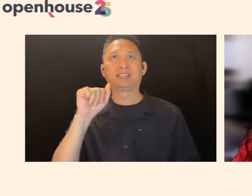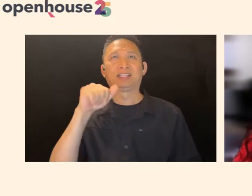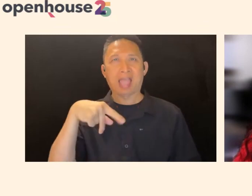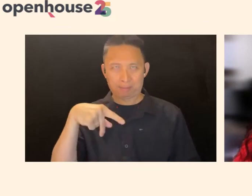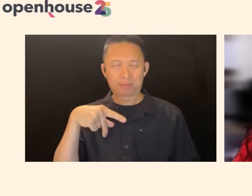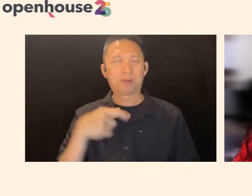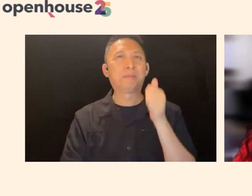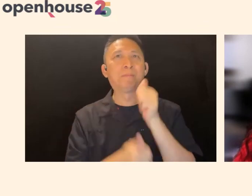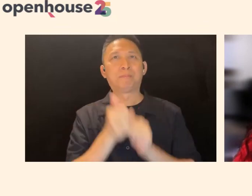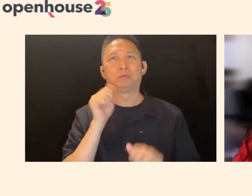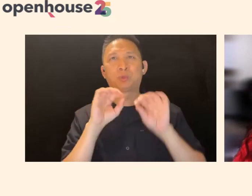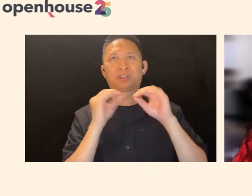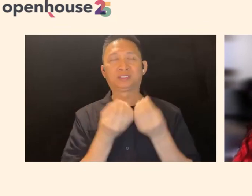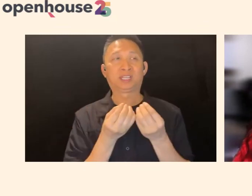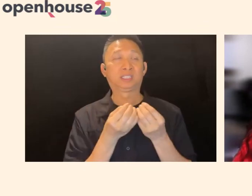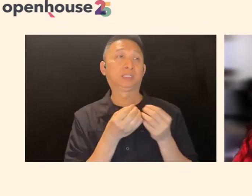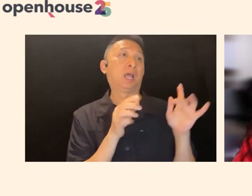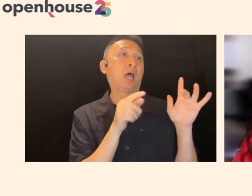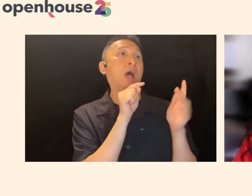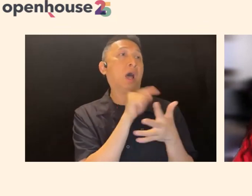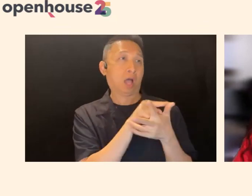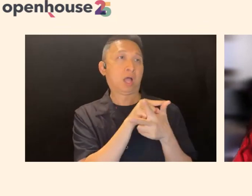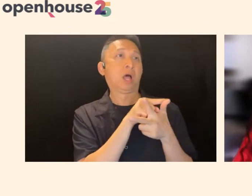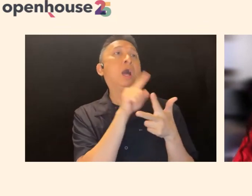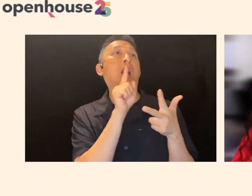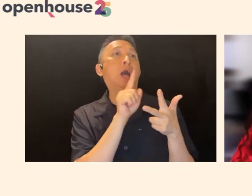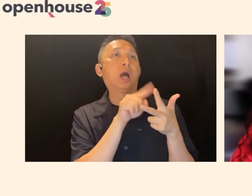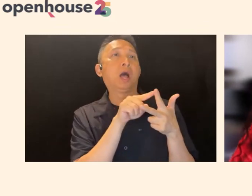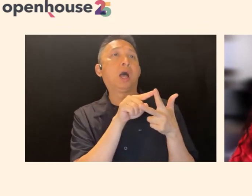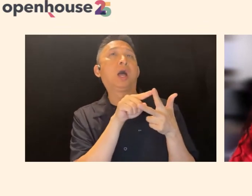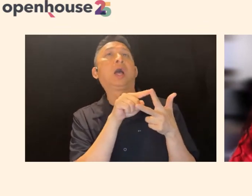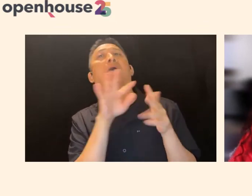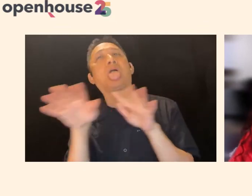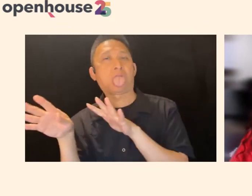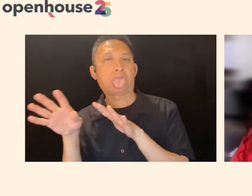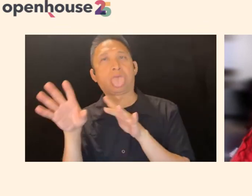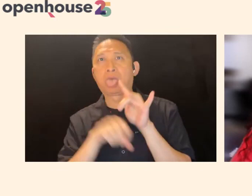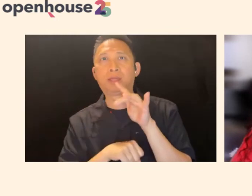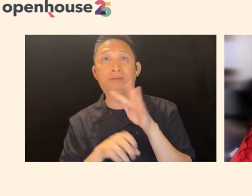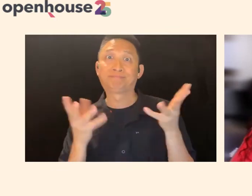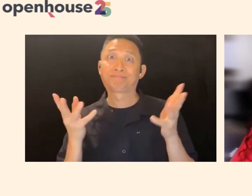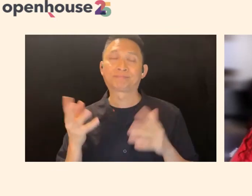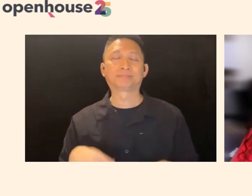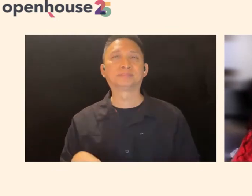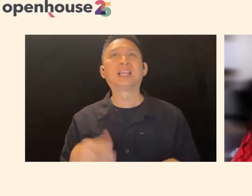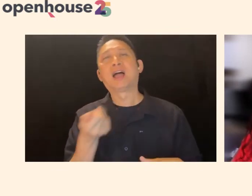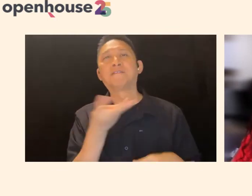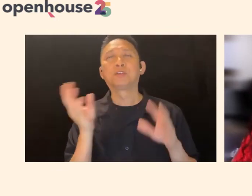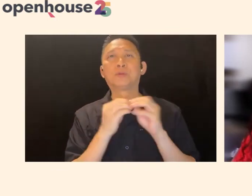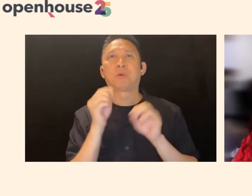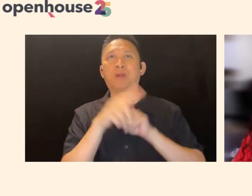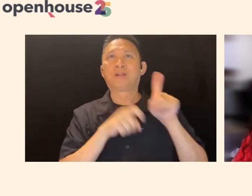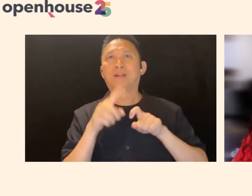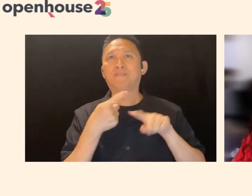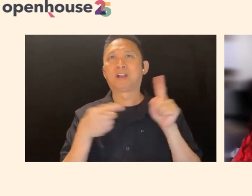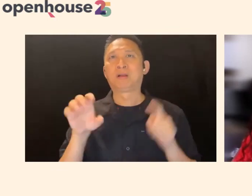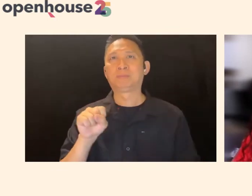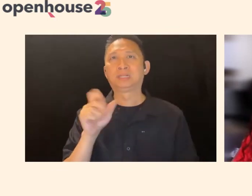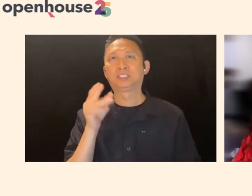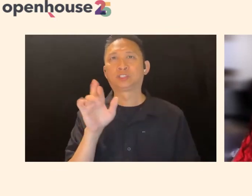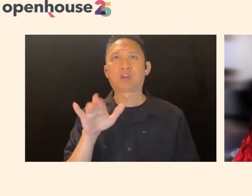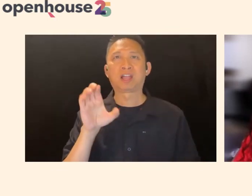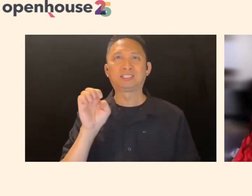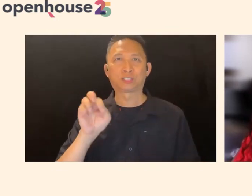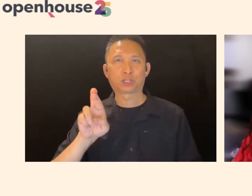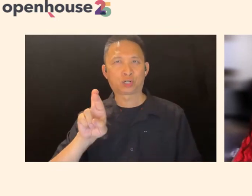really incredible. I have a couple more questions from Scricer. And again, please, I hope I'm pronouncing your name correctly. There's a